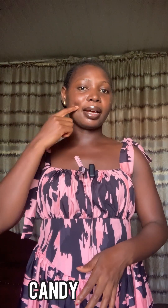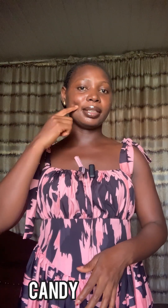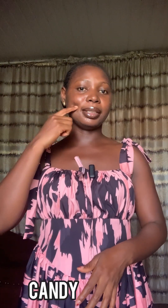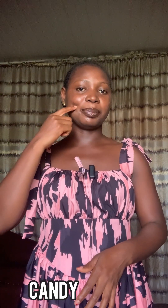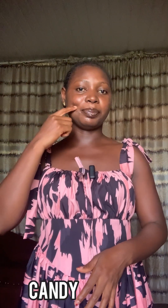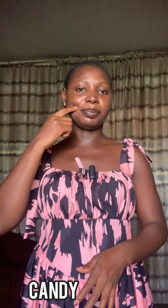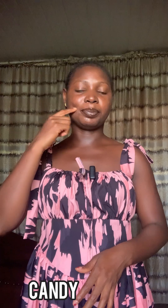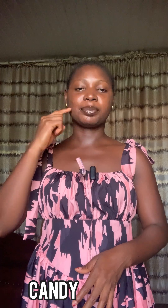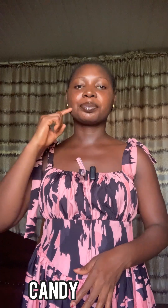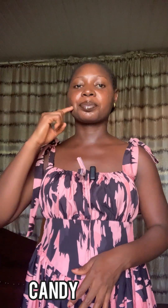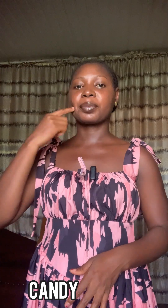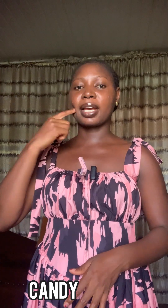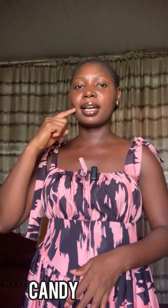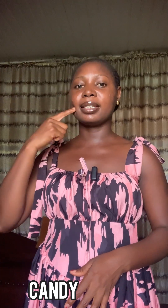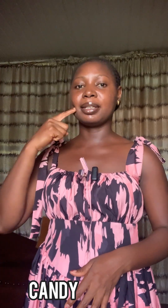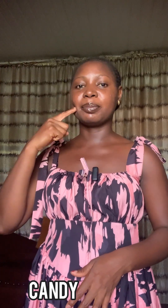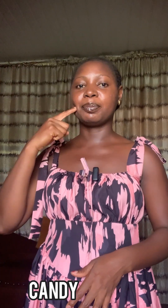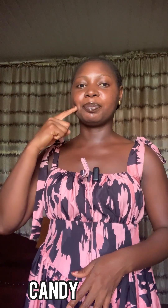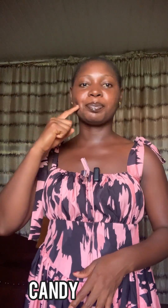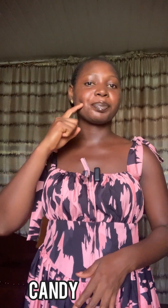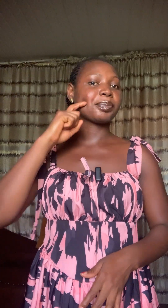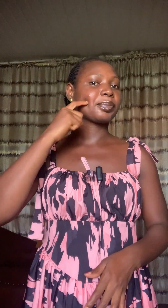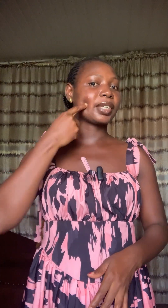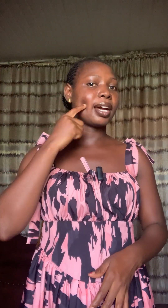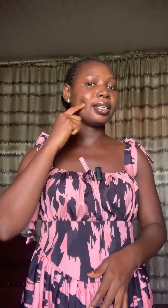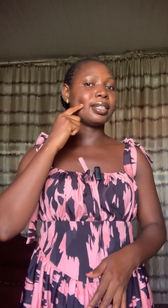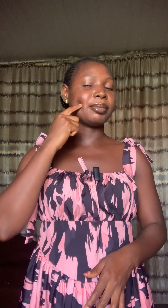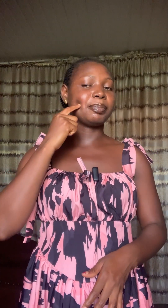Candy, candy, candy.